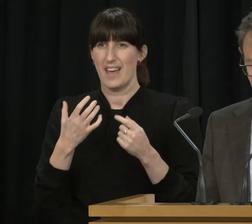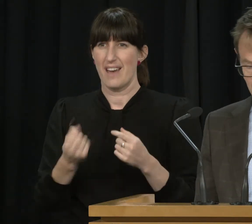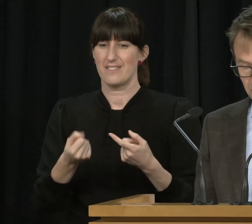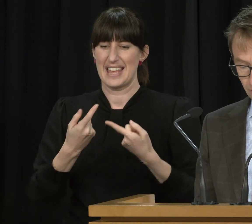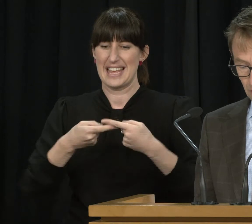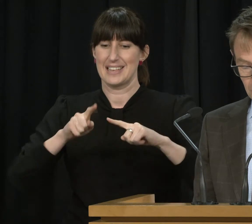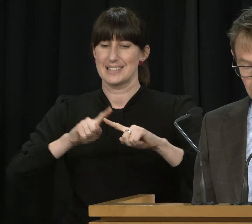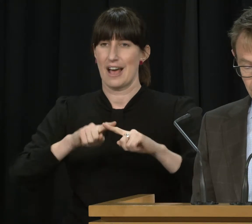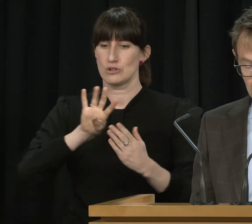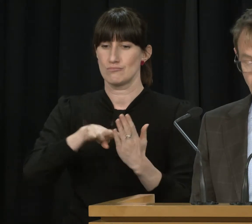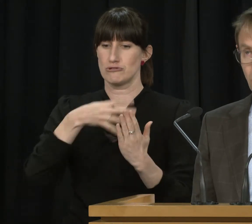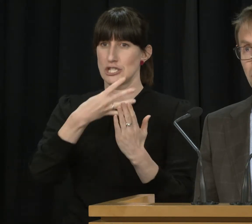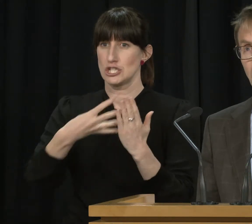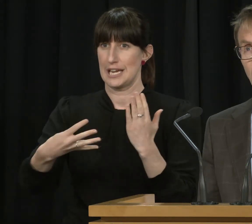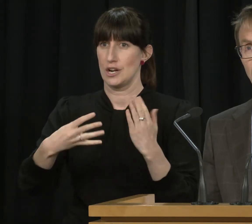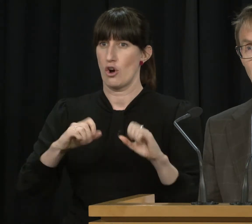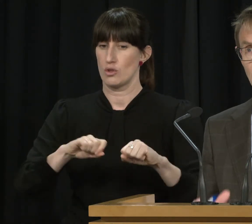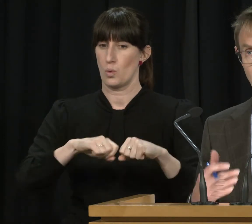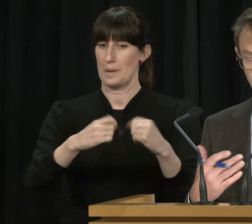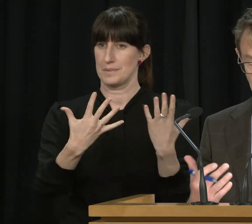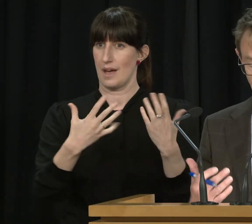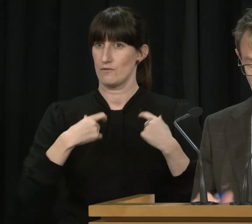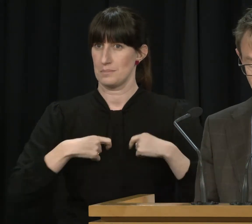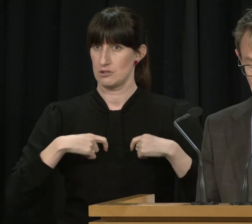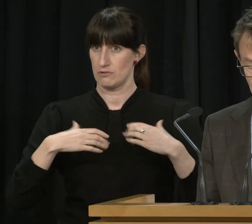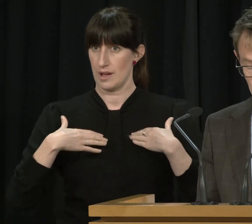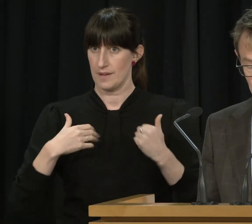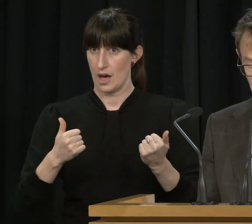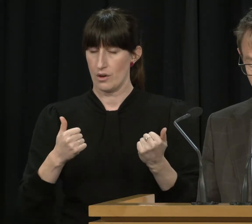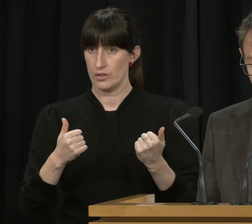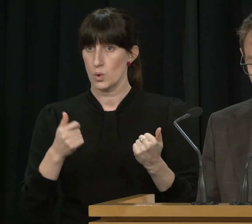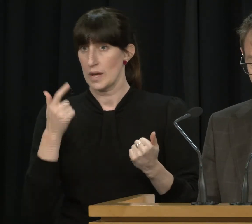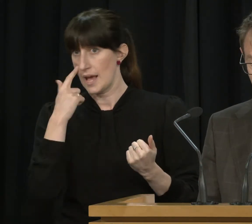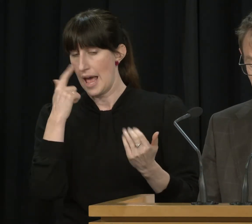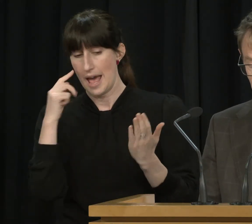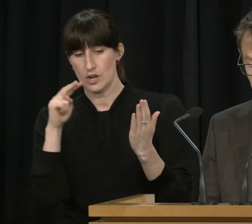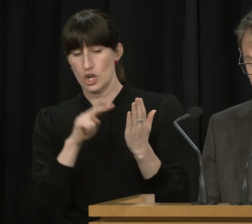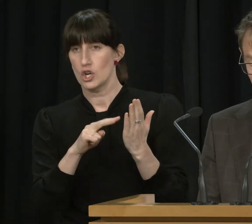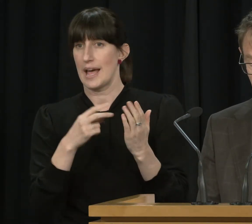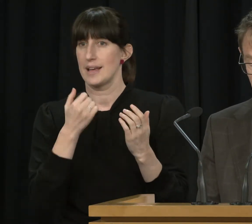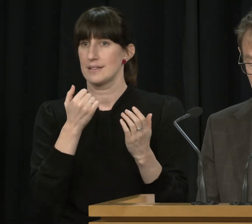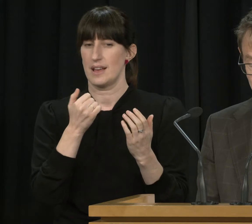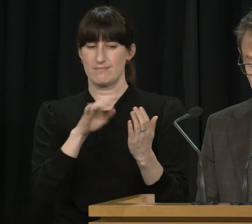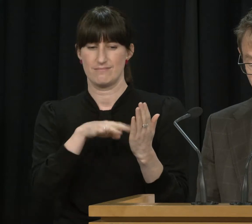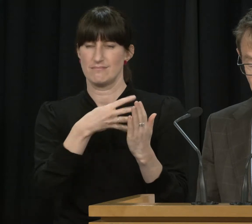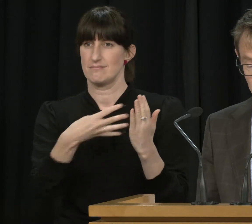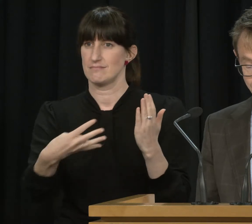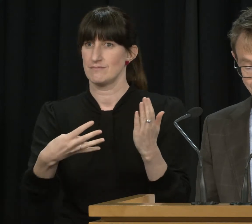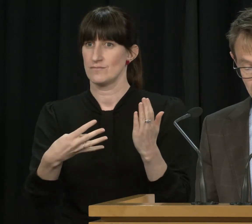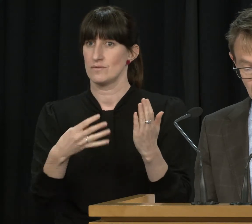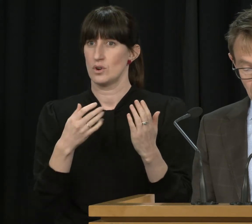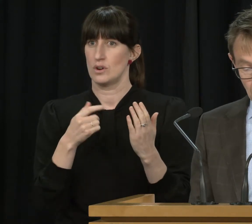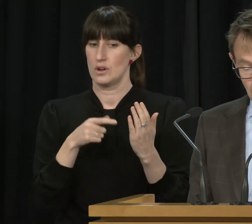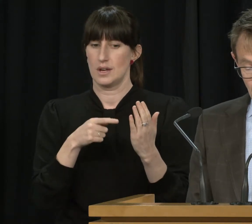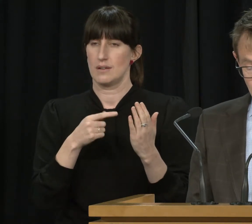there since last Friday, and will be followed by more regular reporting from the next